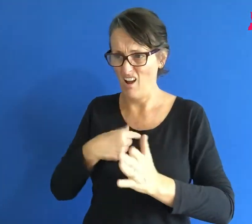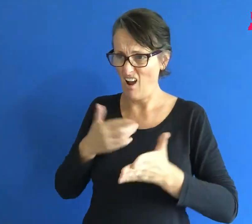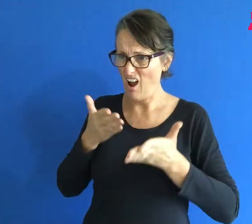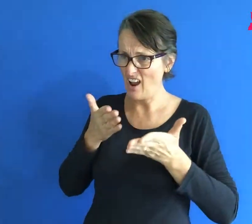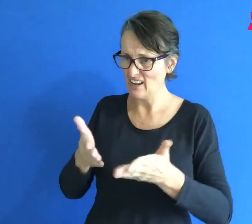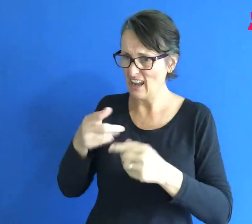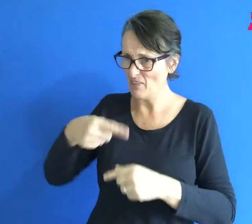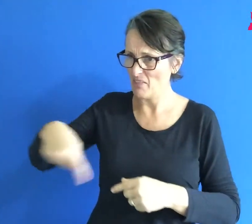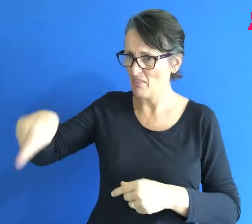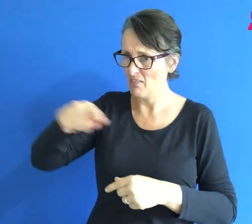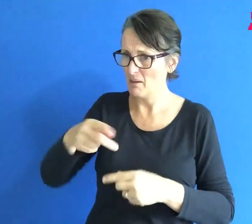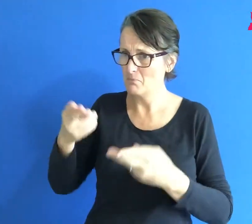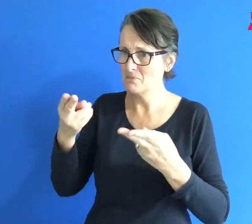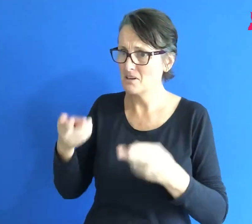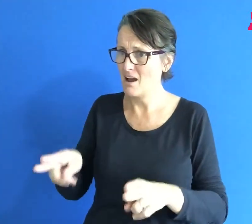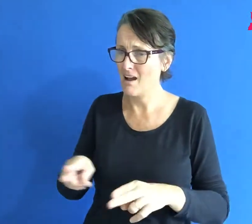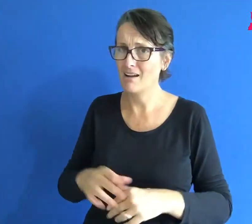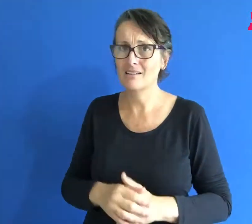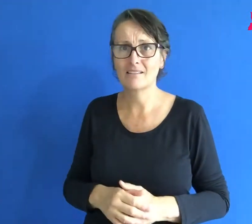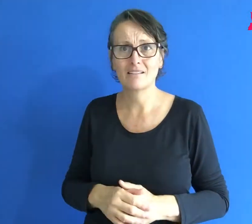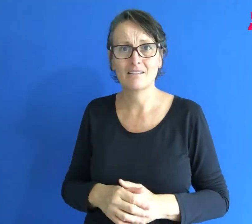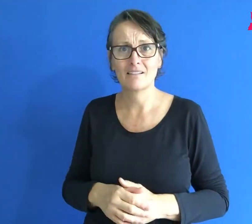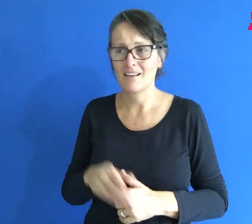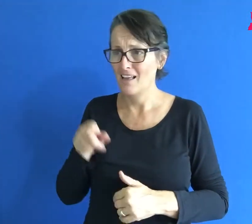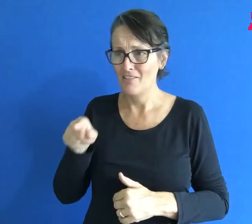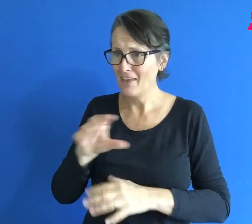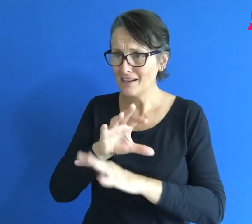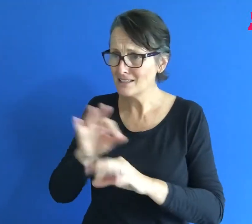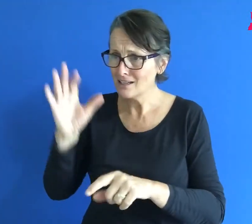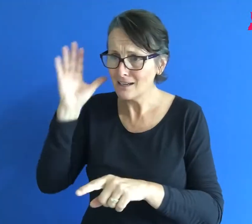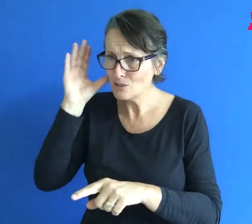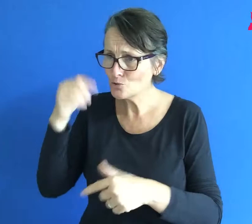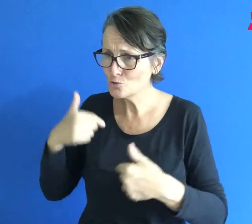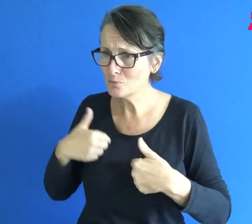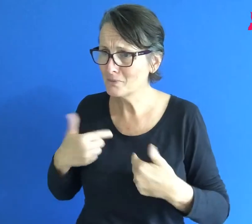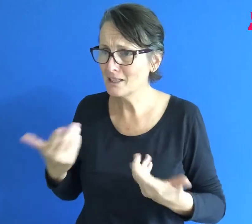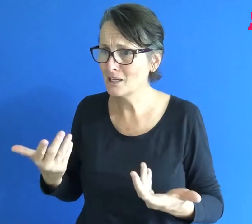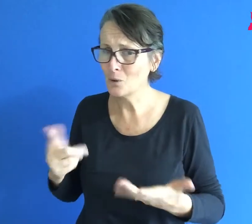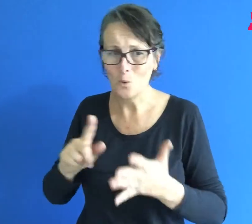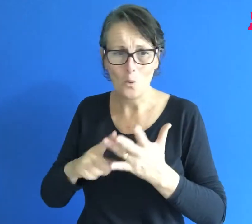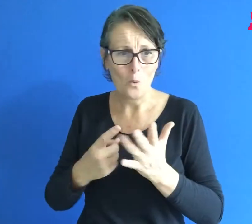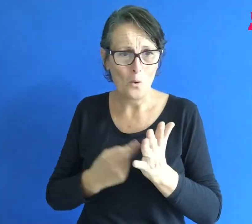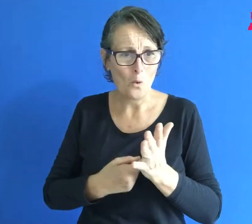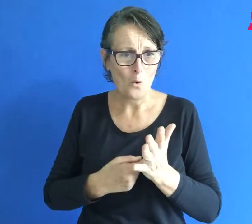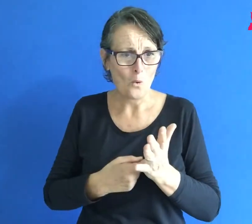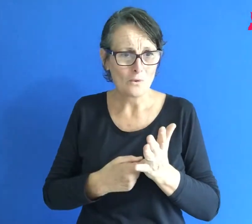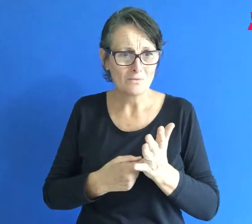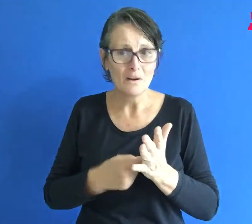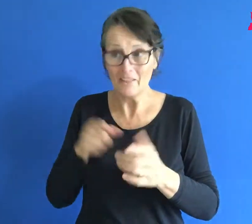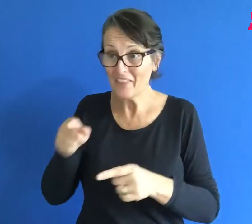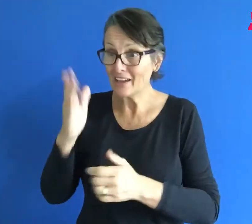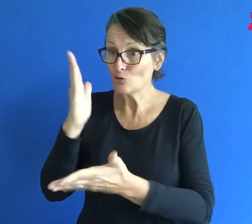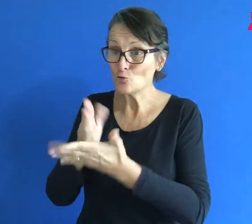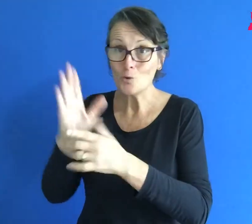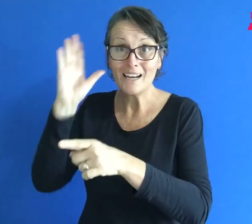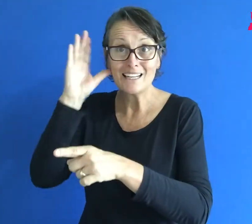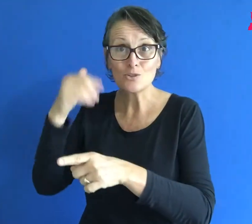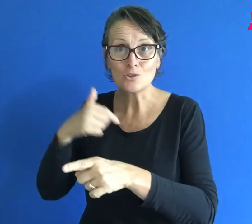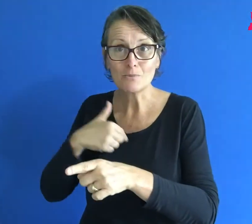had not listened to what I was saying at the time, or had listened to what I was saying. This is the one. Had